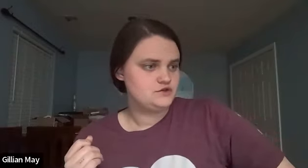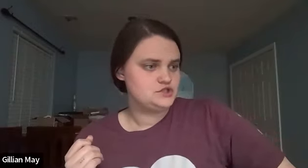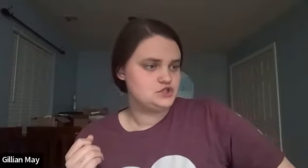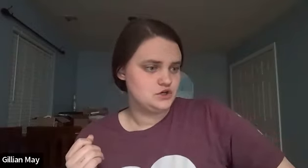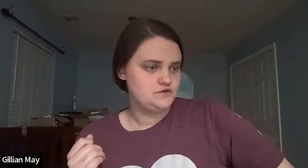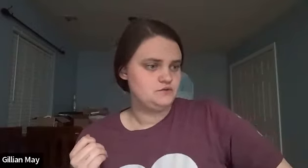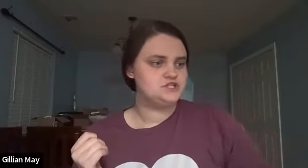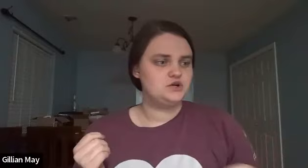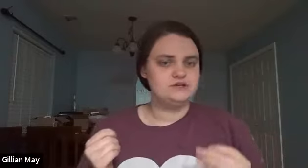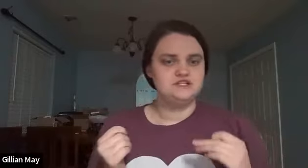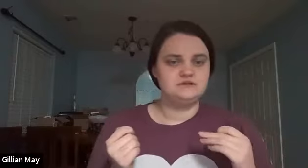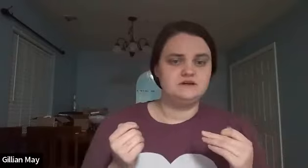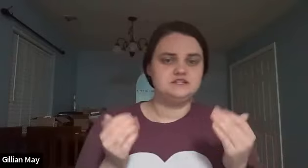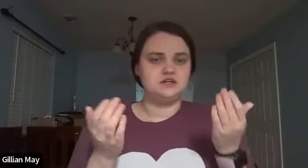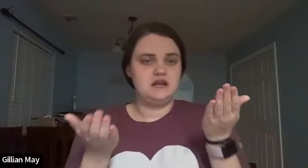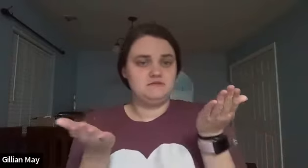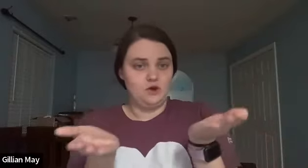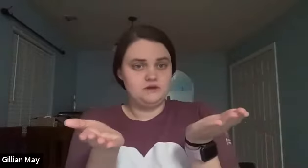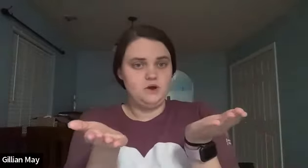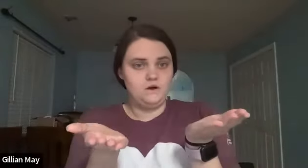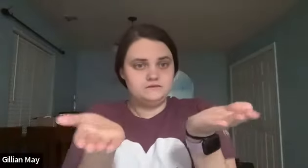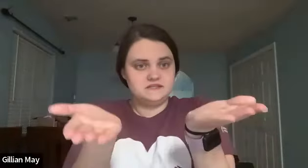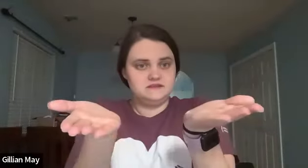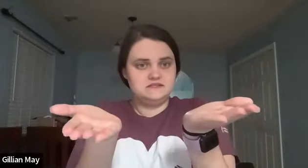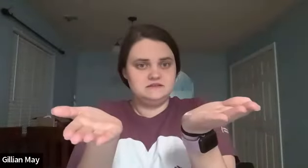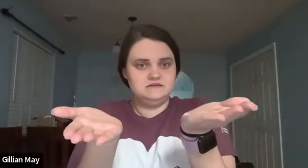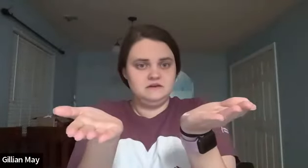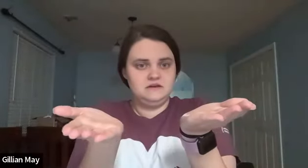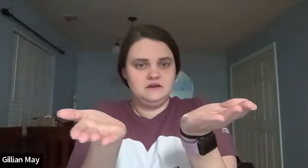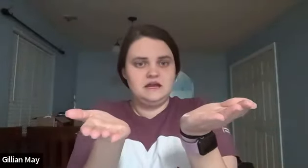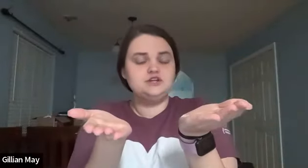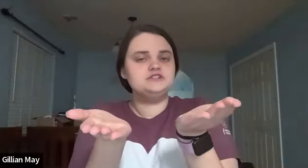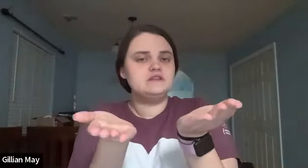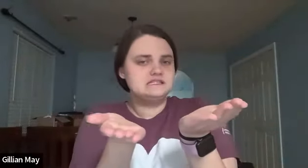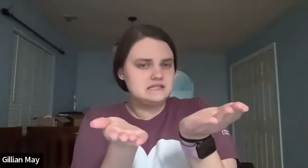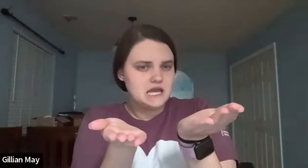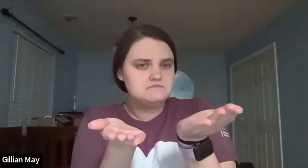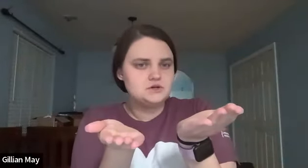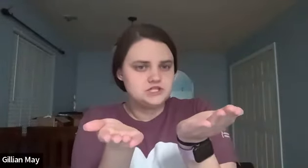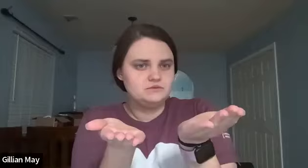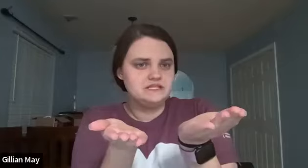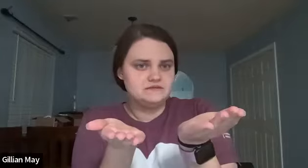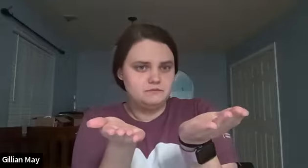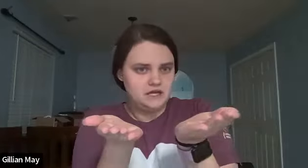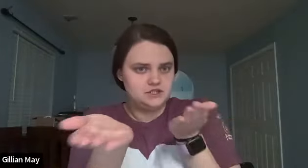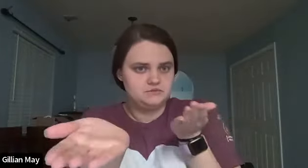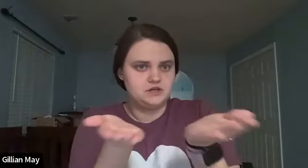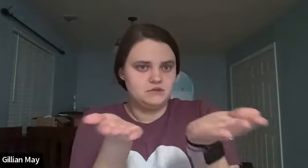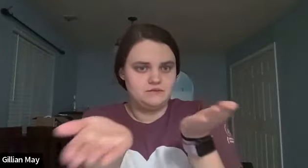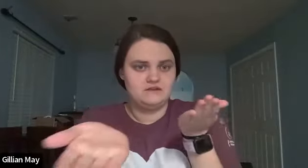for server, what you're going to do is you're going to have open palms like this. And you're going to do that same motion we did for manager, but you're going to bring it back and